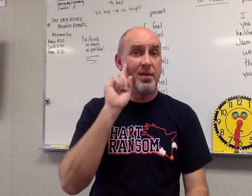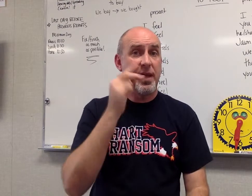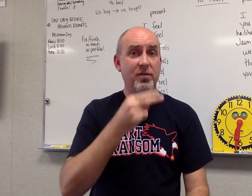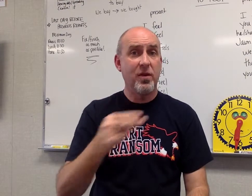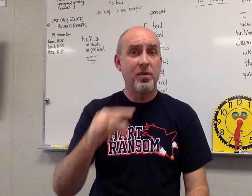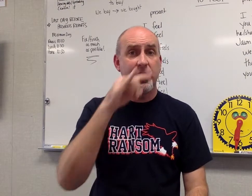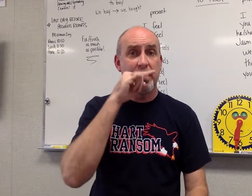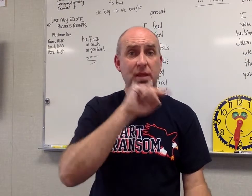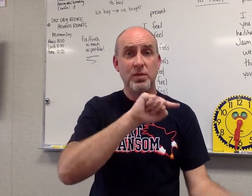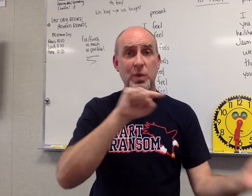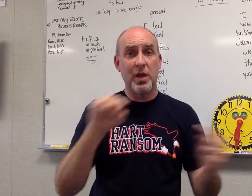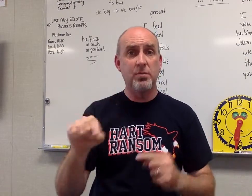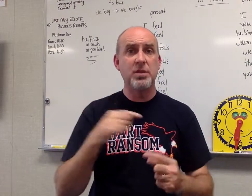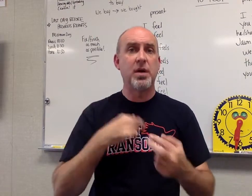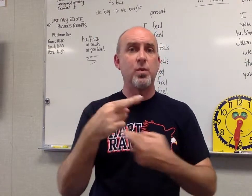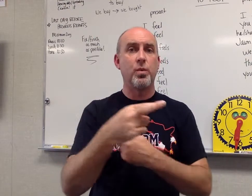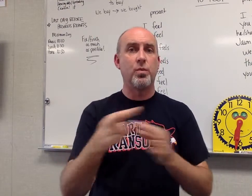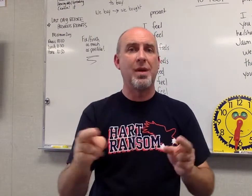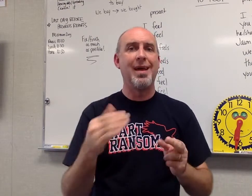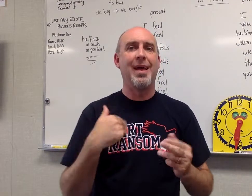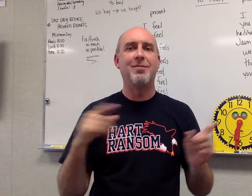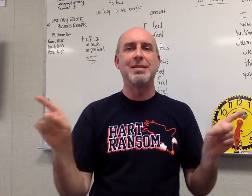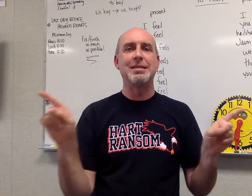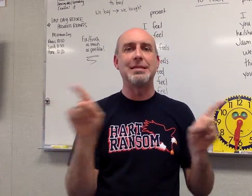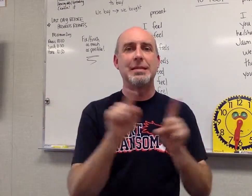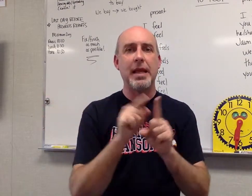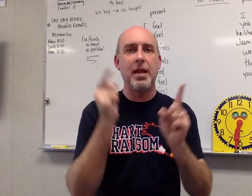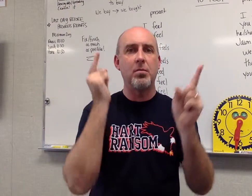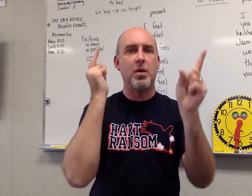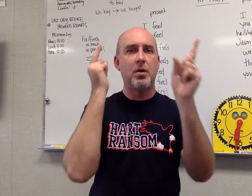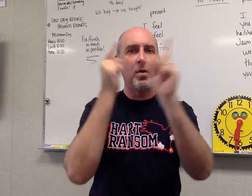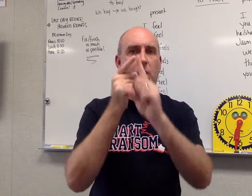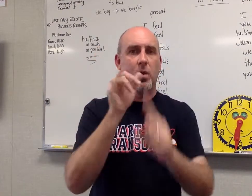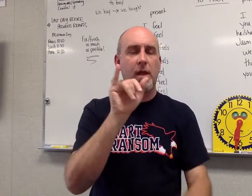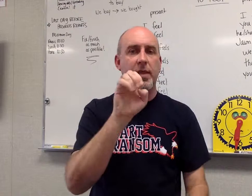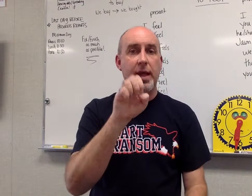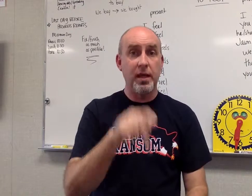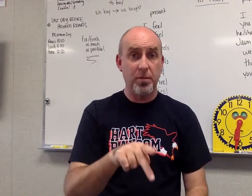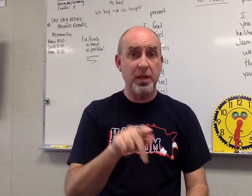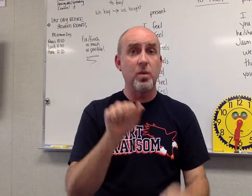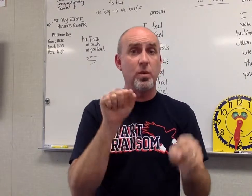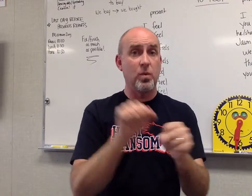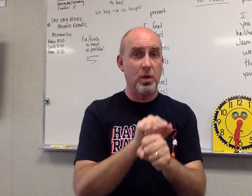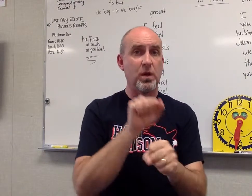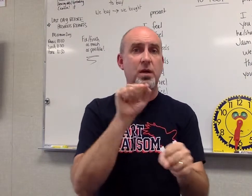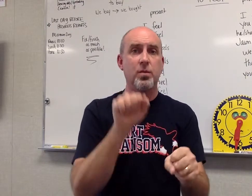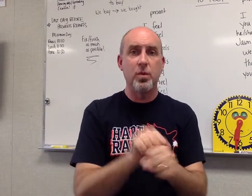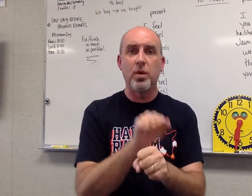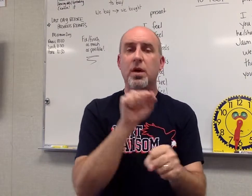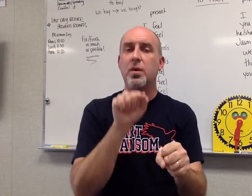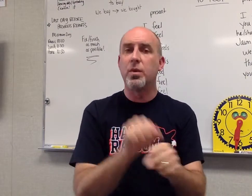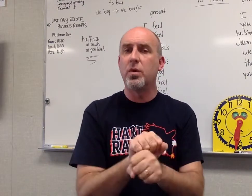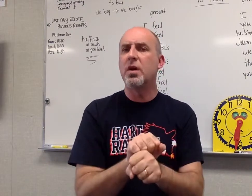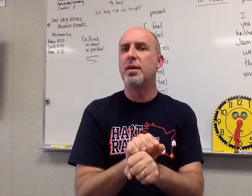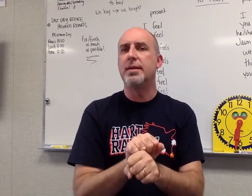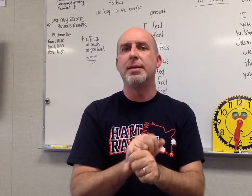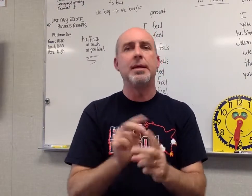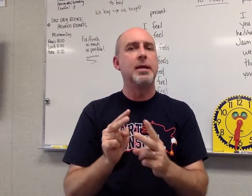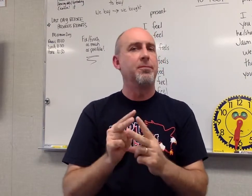deaf and hard of hearing kids who come to my room have the same goal on the IEP, and we work on it, we work on it, we work on it.